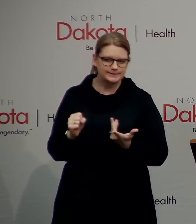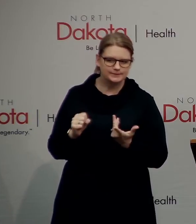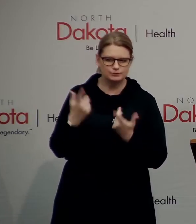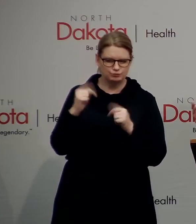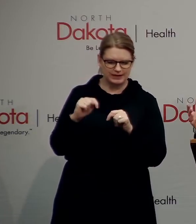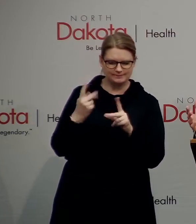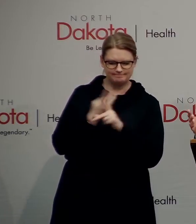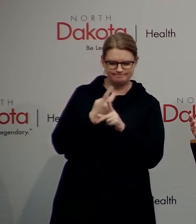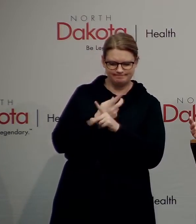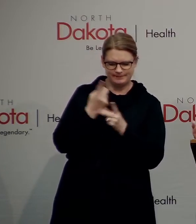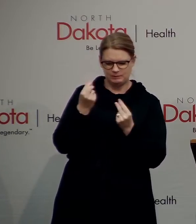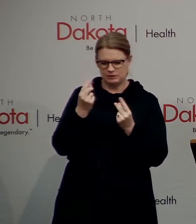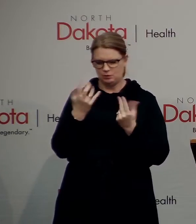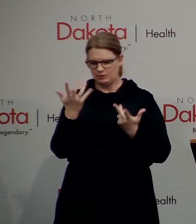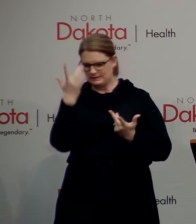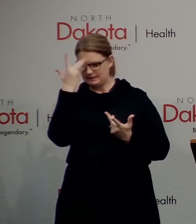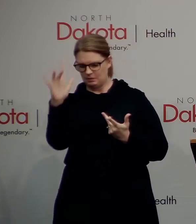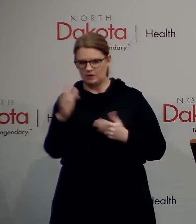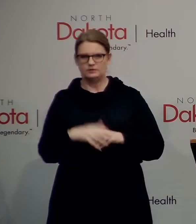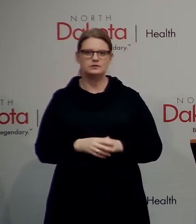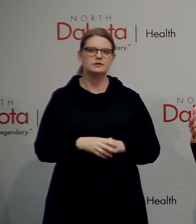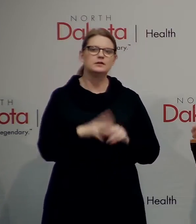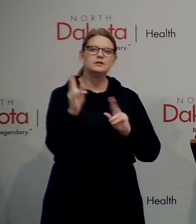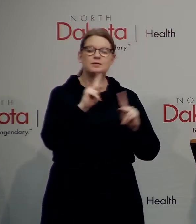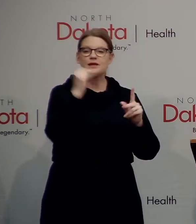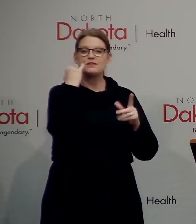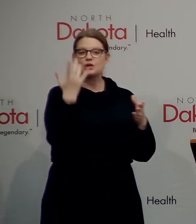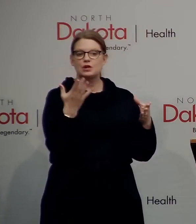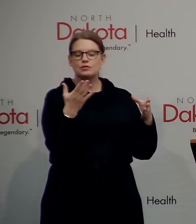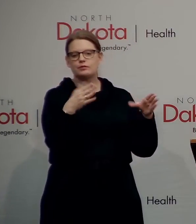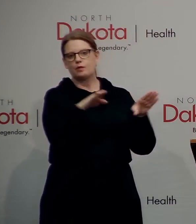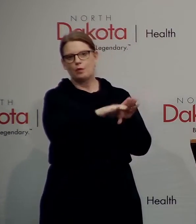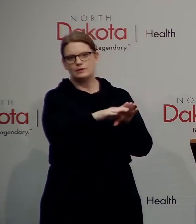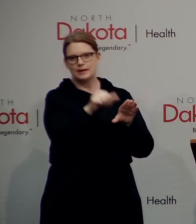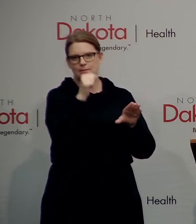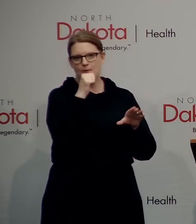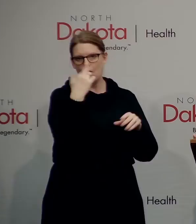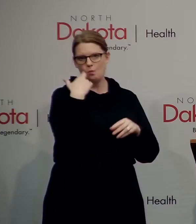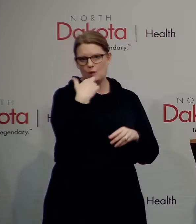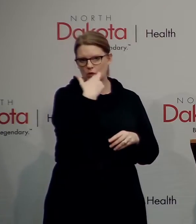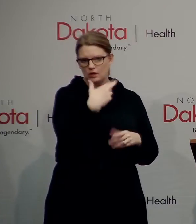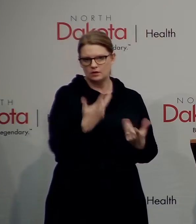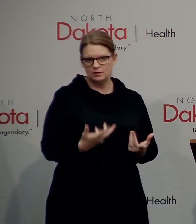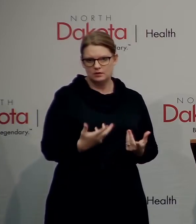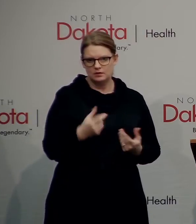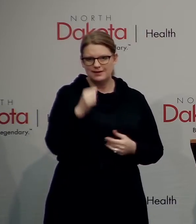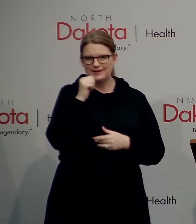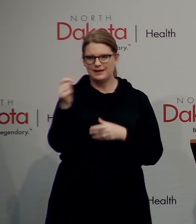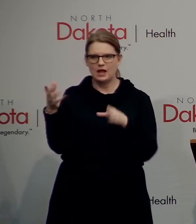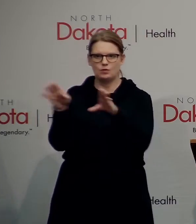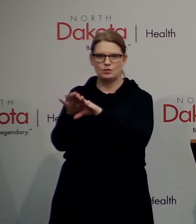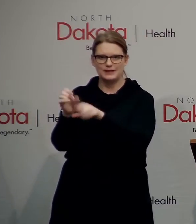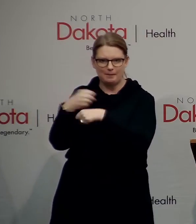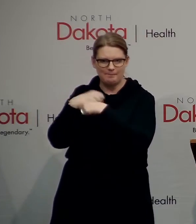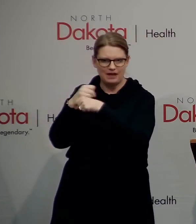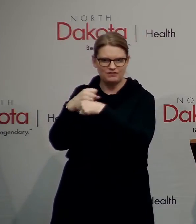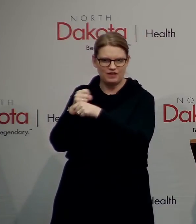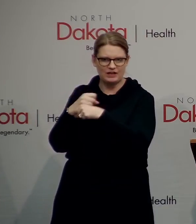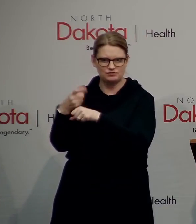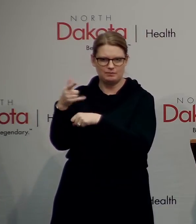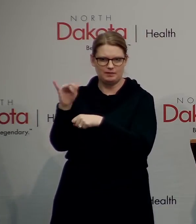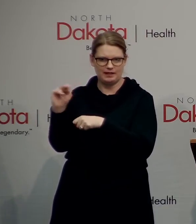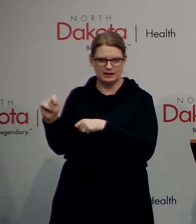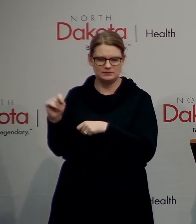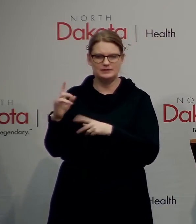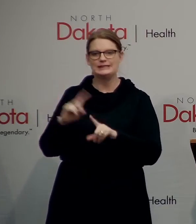do that. Now, people would say, hey, well, if you're closing a bar or restaurant, then why aren't you closing a manufacturing plant? Here's why